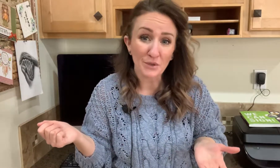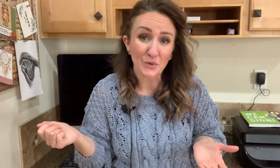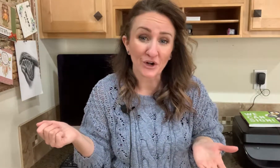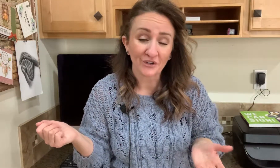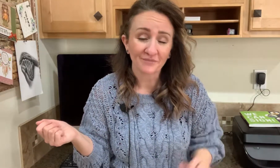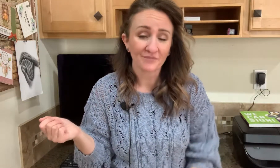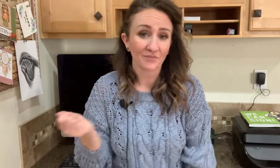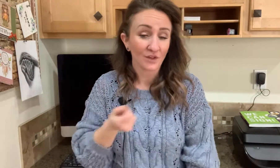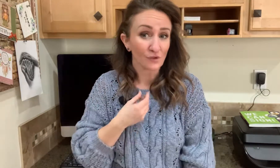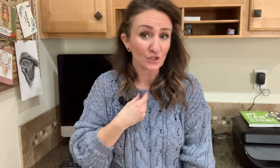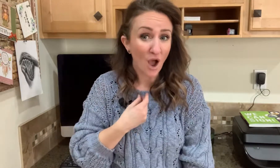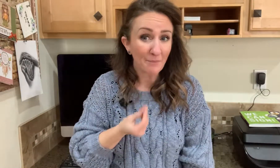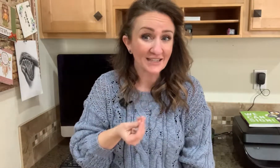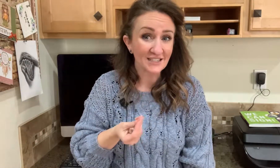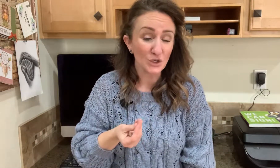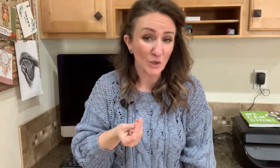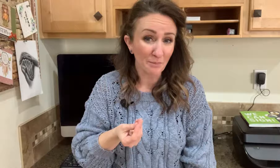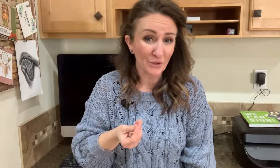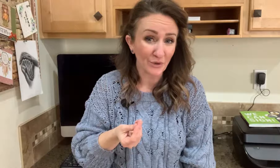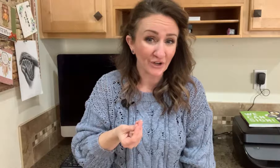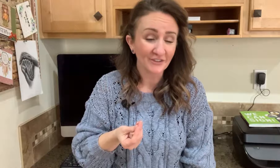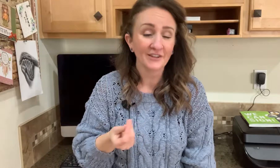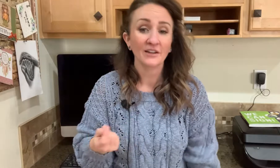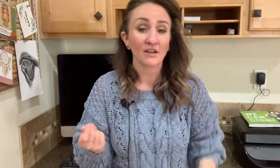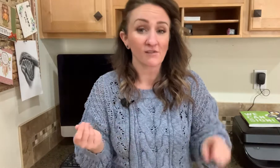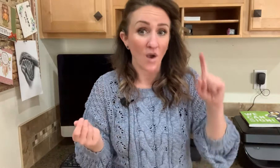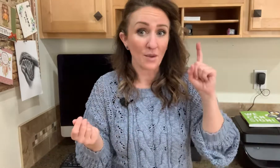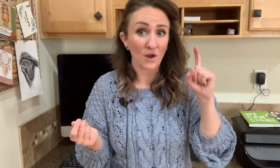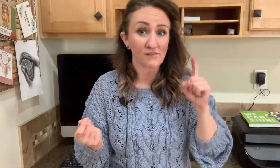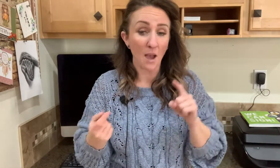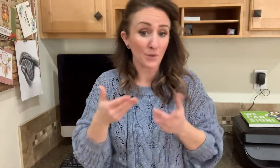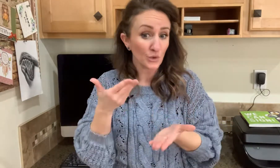computer. So topic is new computer. So eyebrows up.